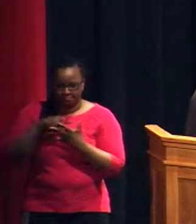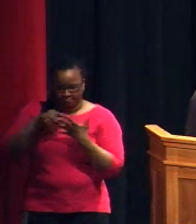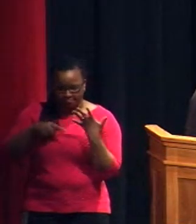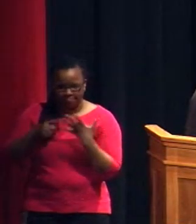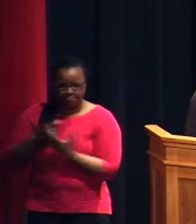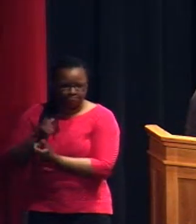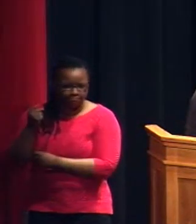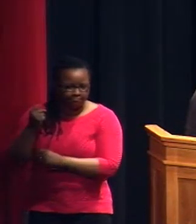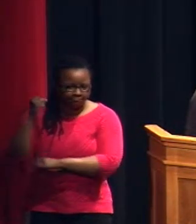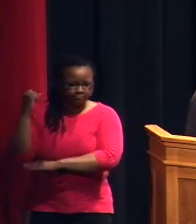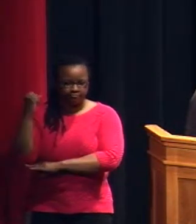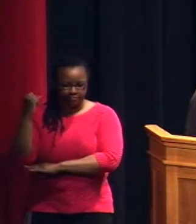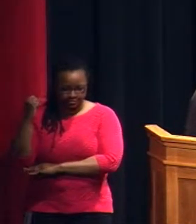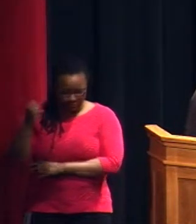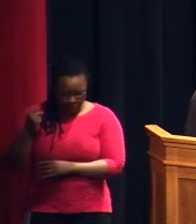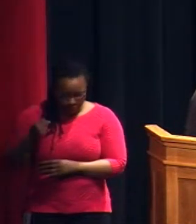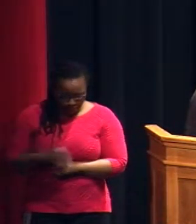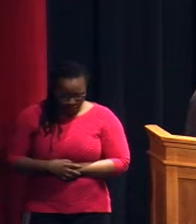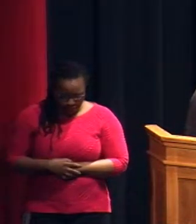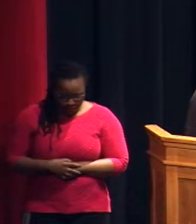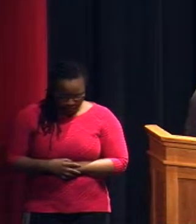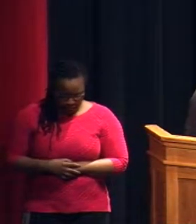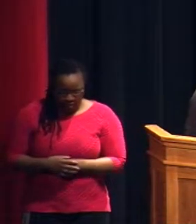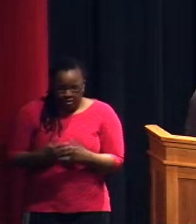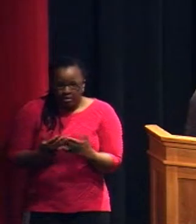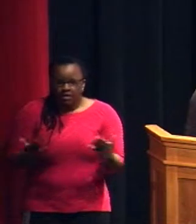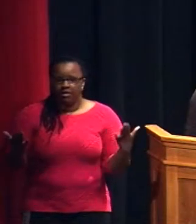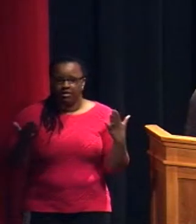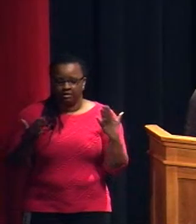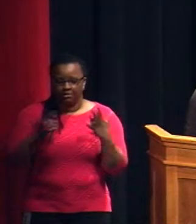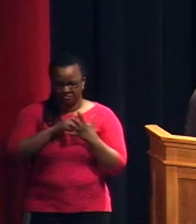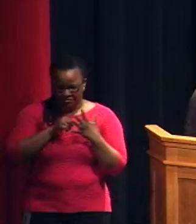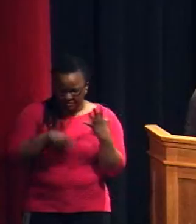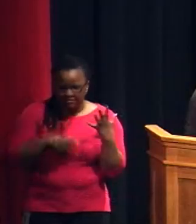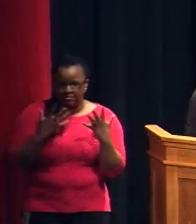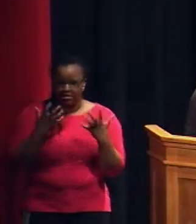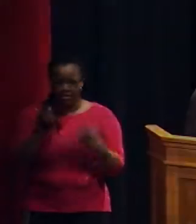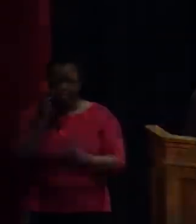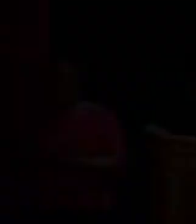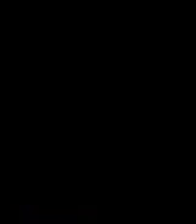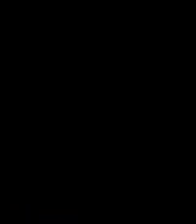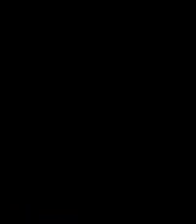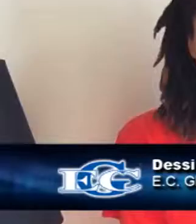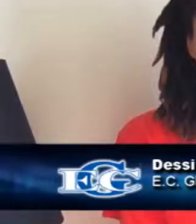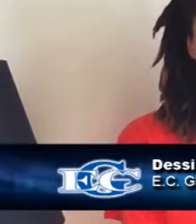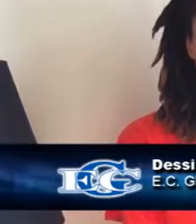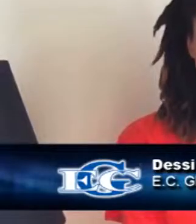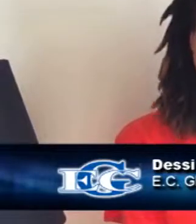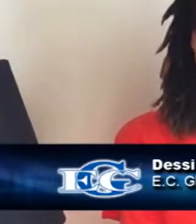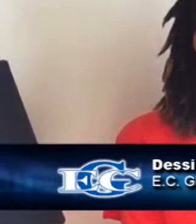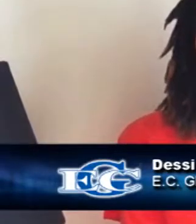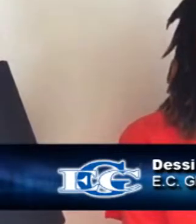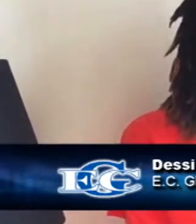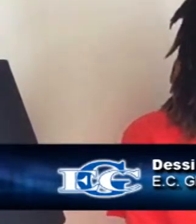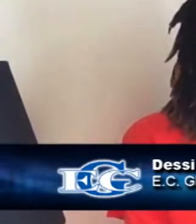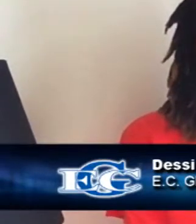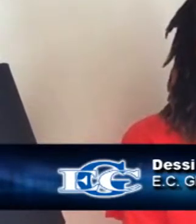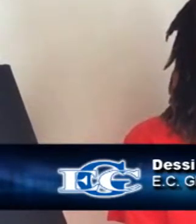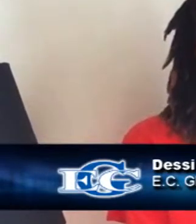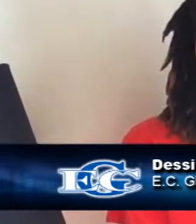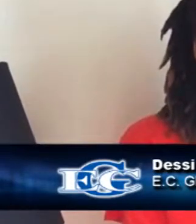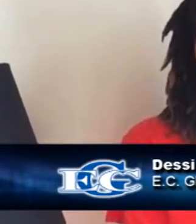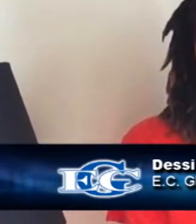point out not only in these examples, but in the students I see and serve every day. Hi, my name is Desi Dupuy.